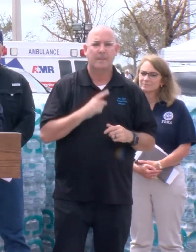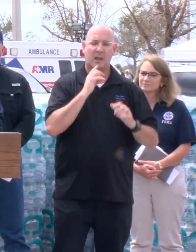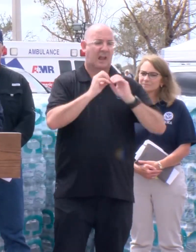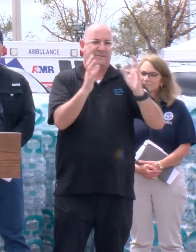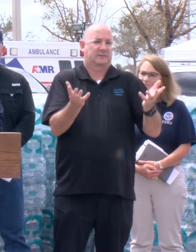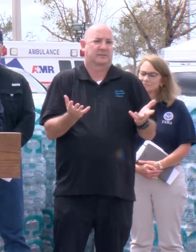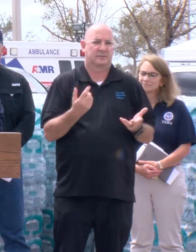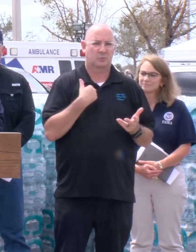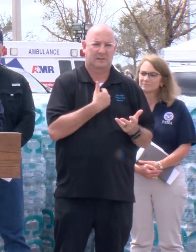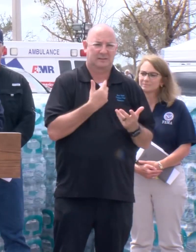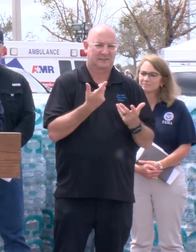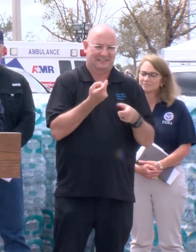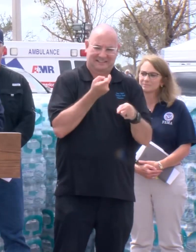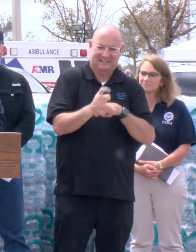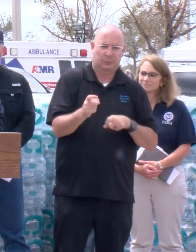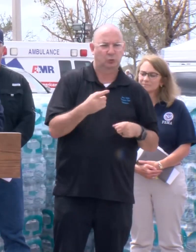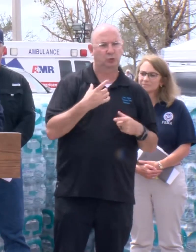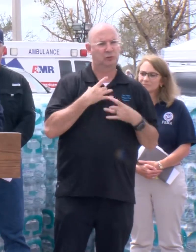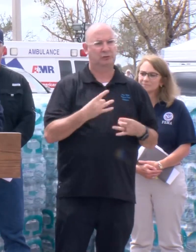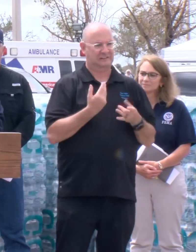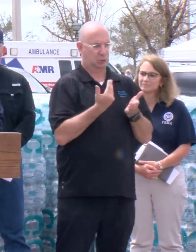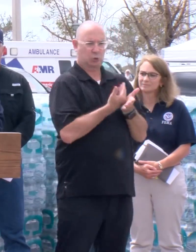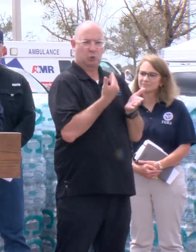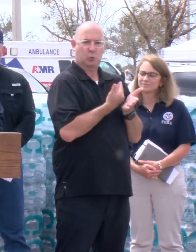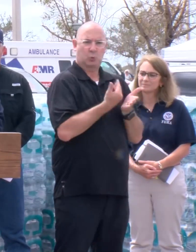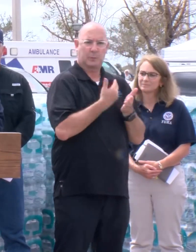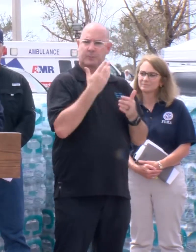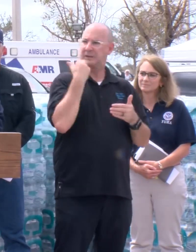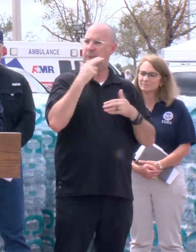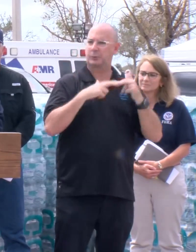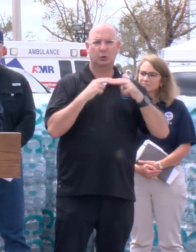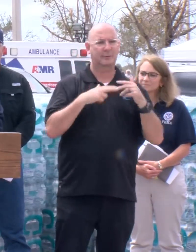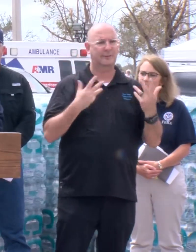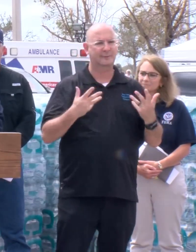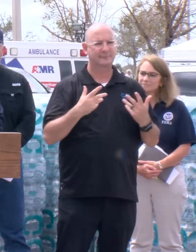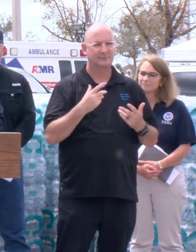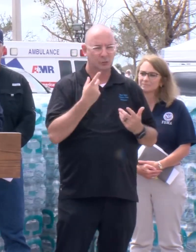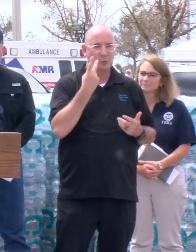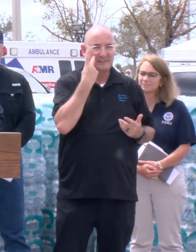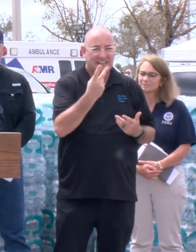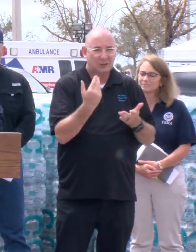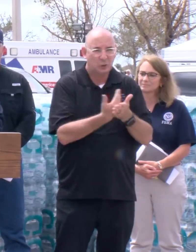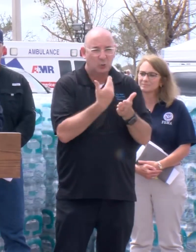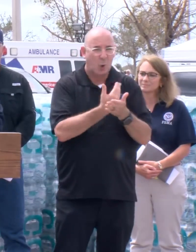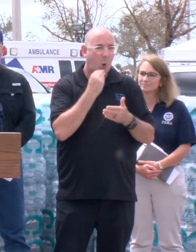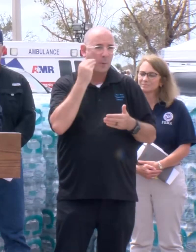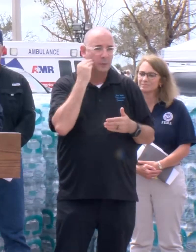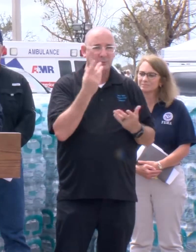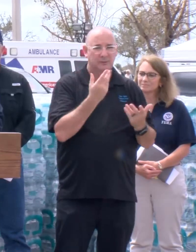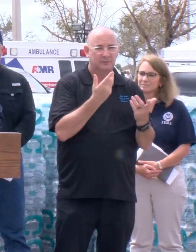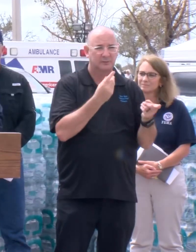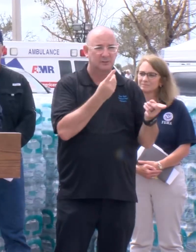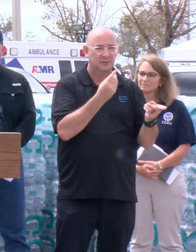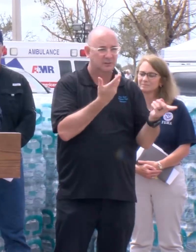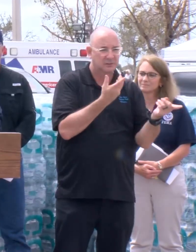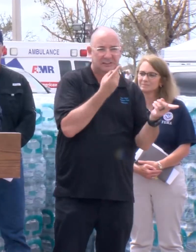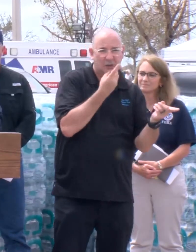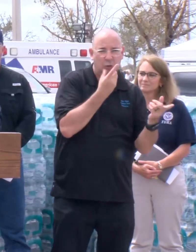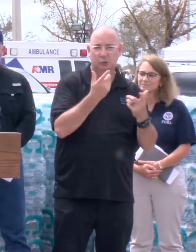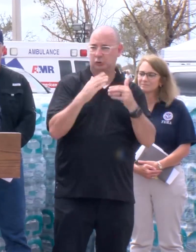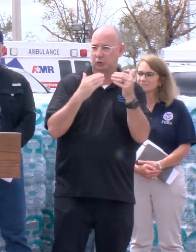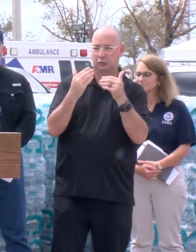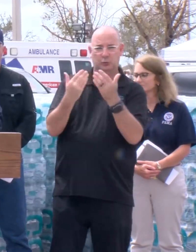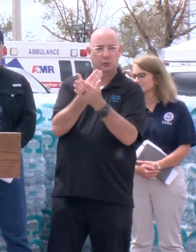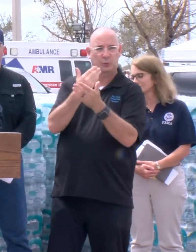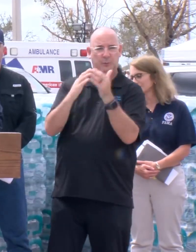newer buildings did pretty well. You know, you'll go see a McDonald's new construction, you wouldn't know a storm, but the sign is totally blown out, you know,